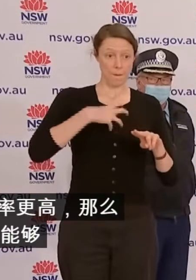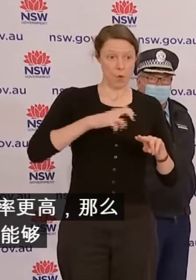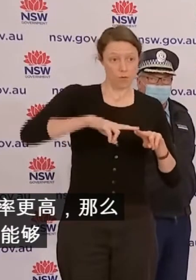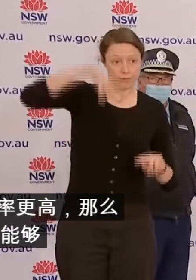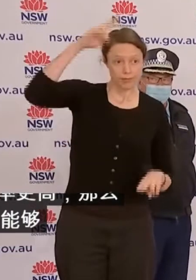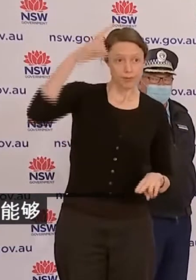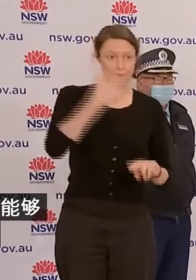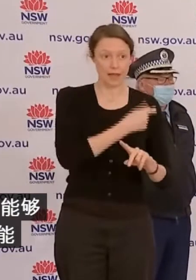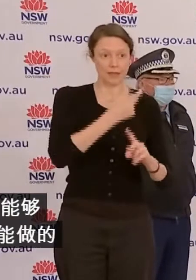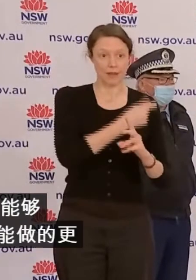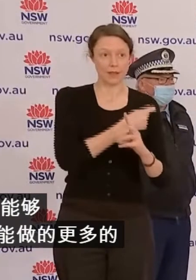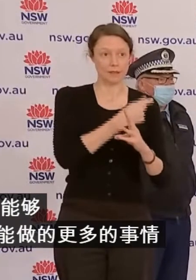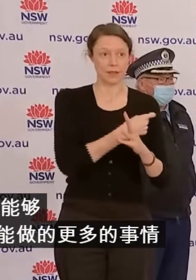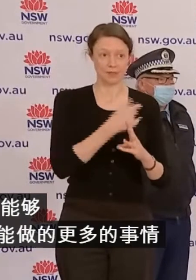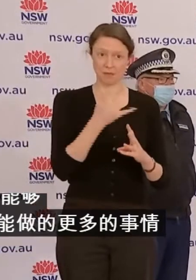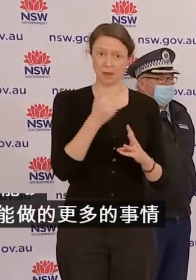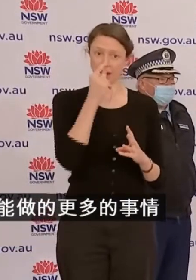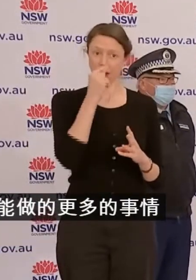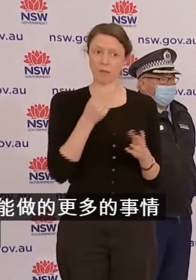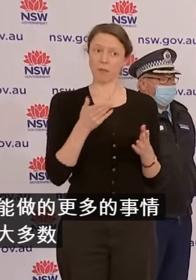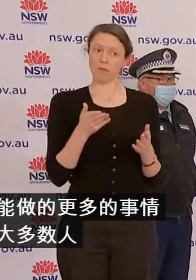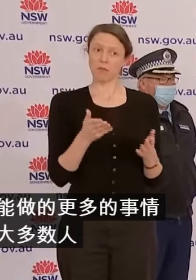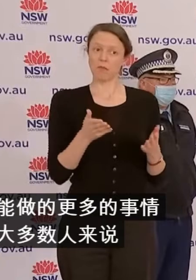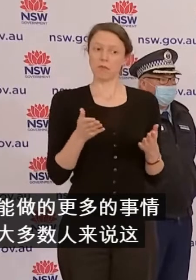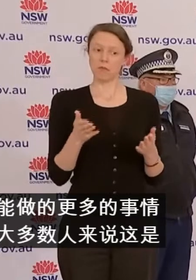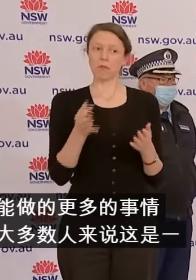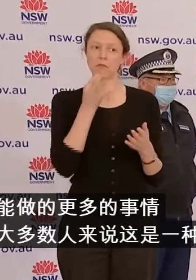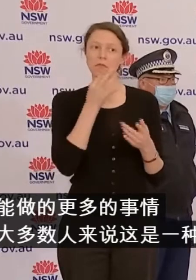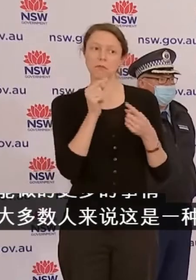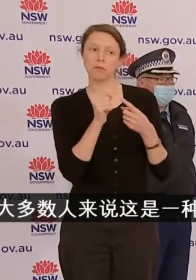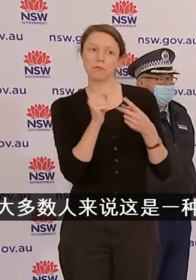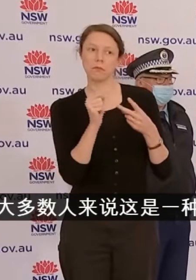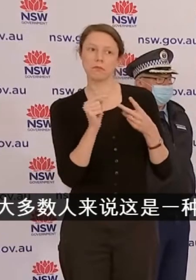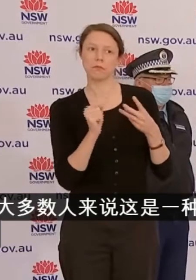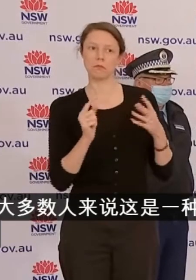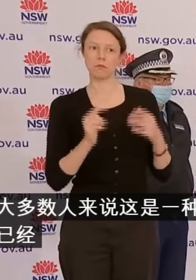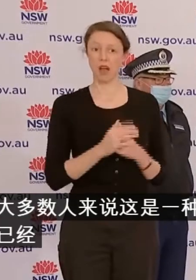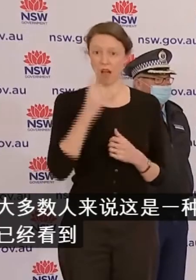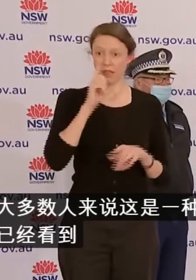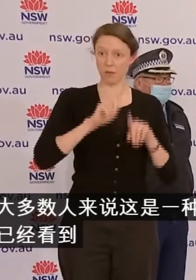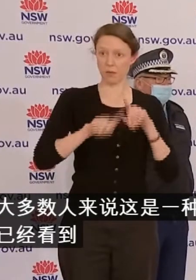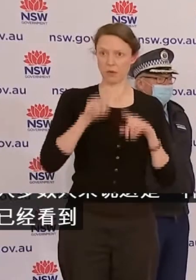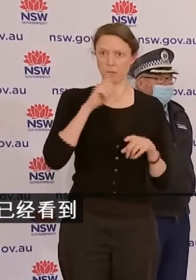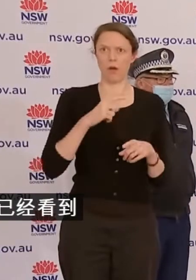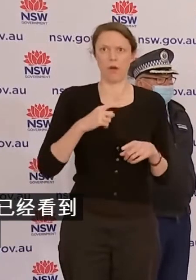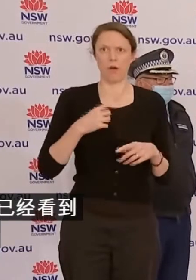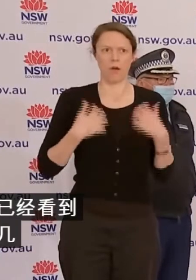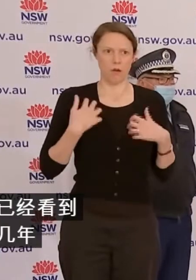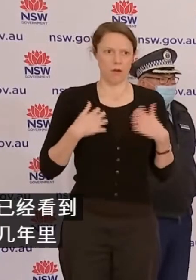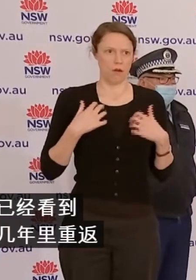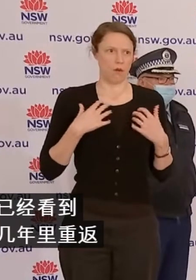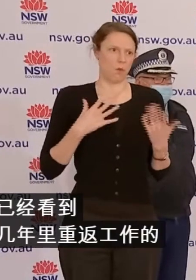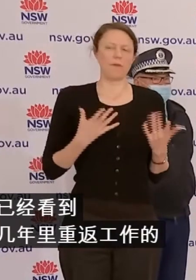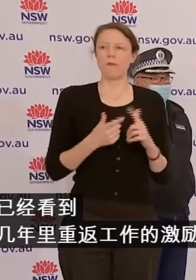do something more than what you can today. And I think for most people that is incentive. We've seen how the incentive of getting back to work